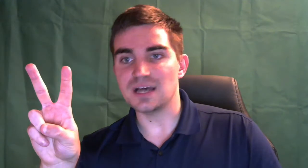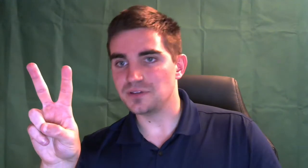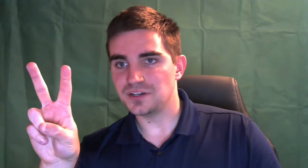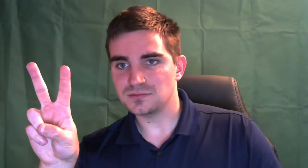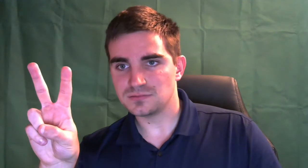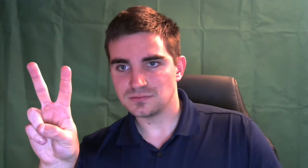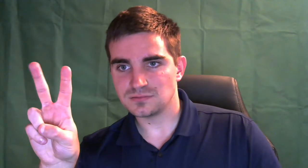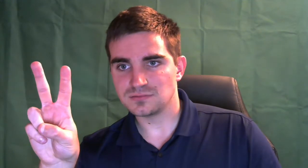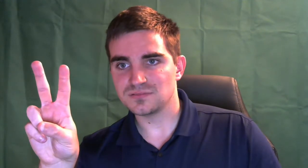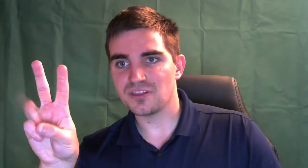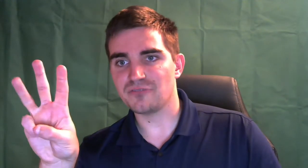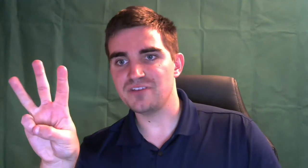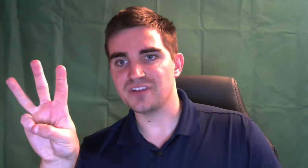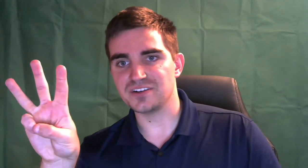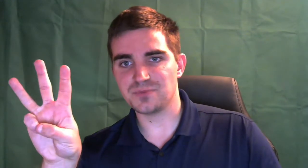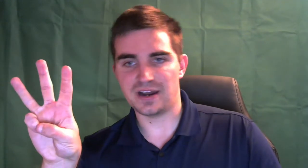W, 3 fingers spread out.